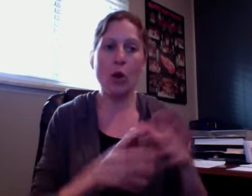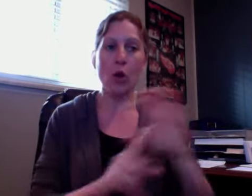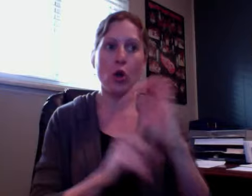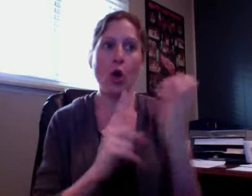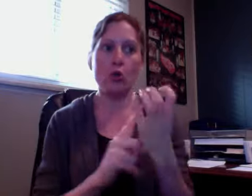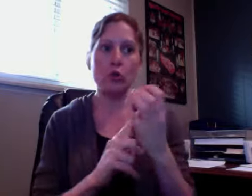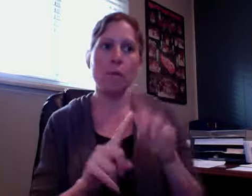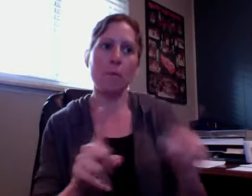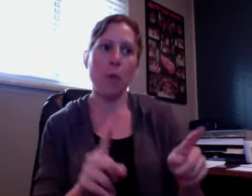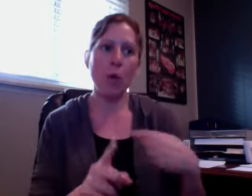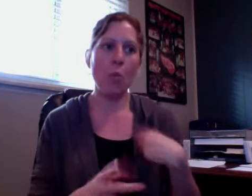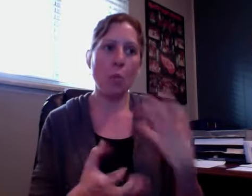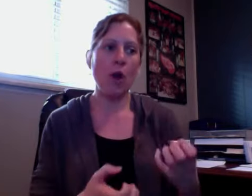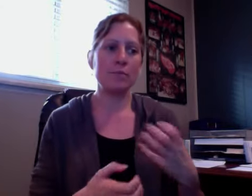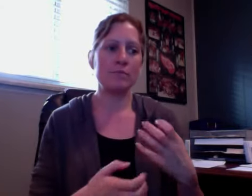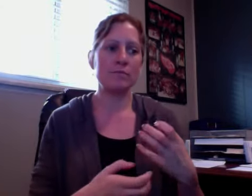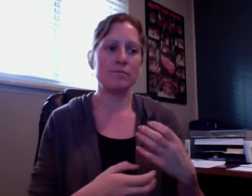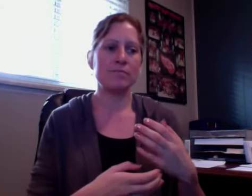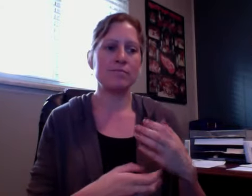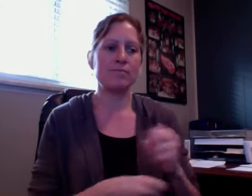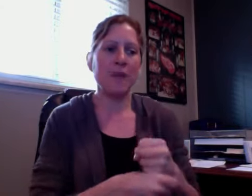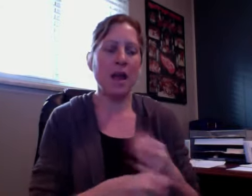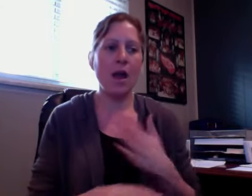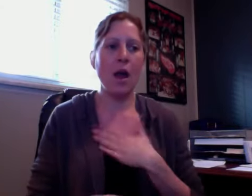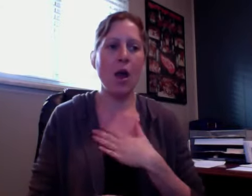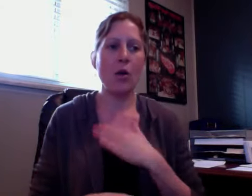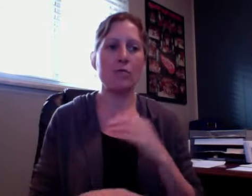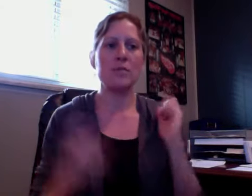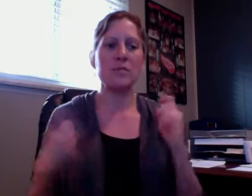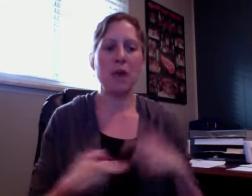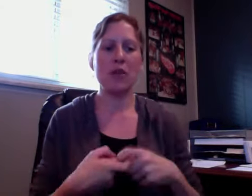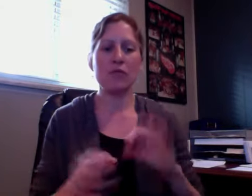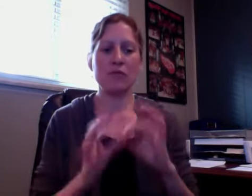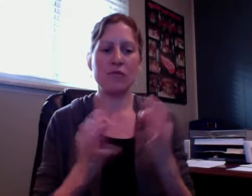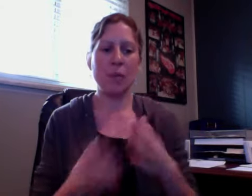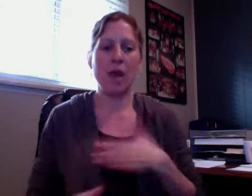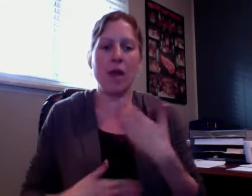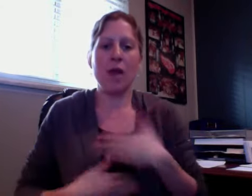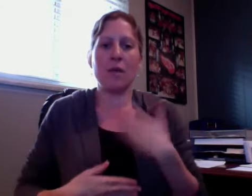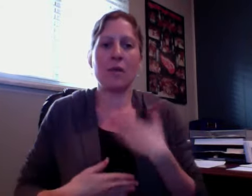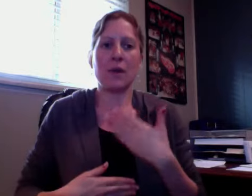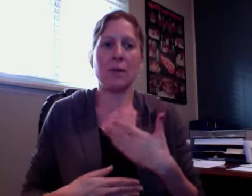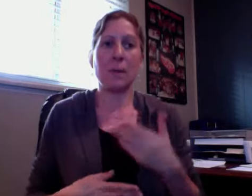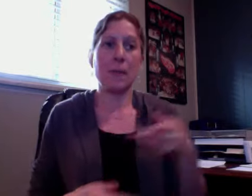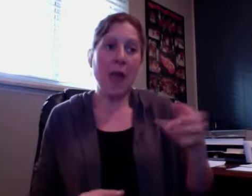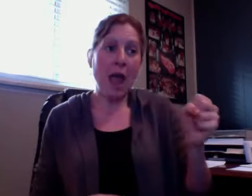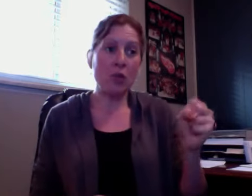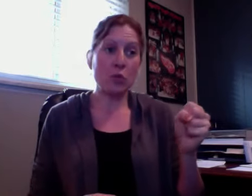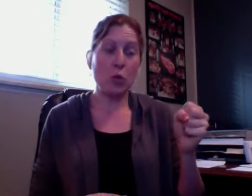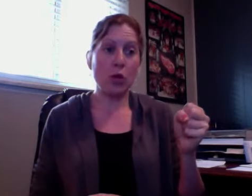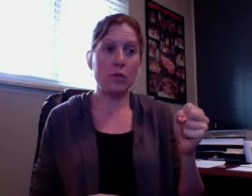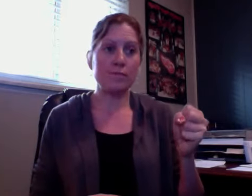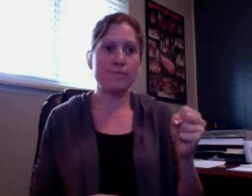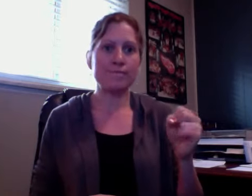definitely went through different trials and tribunes growing up. Then we go to high school, and high school is an adventure because our friends are having